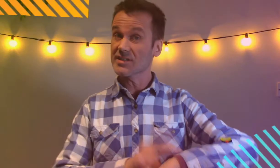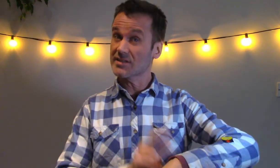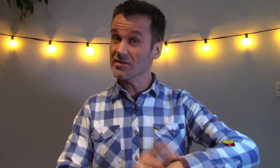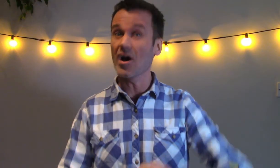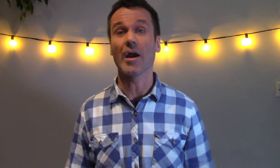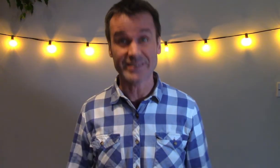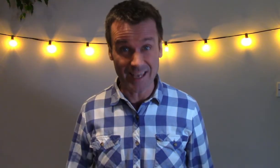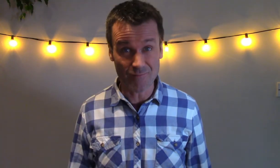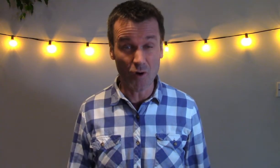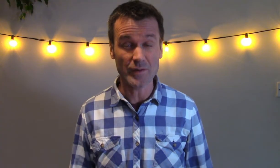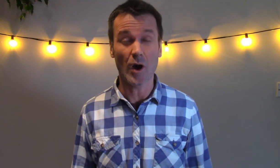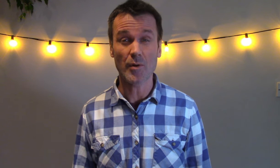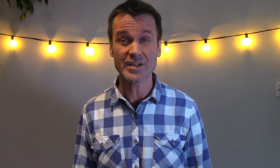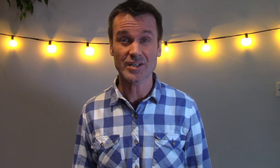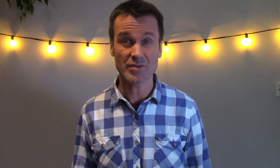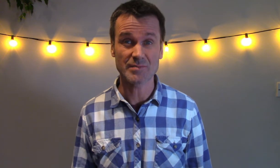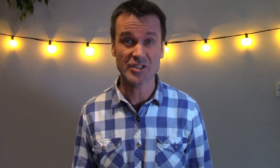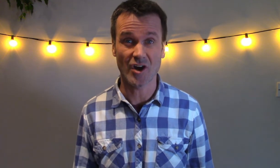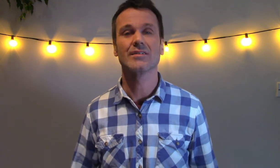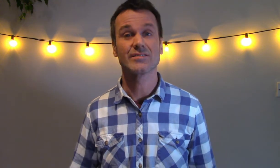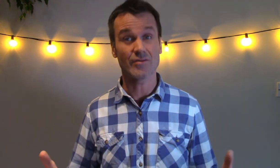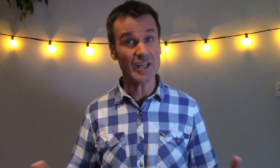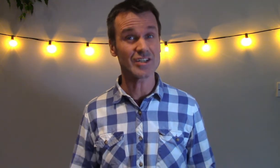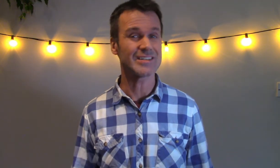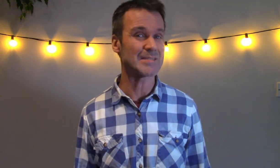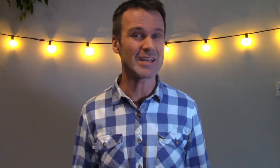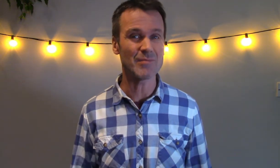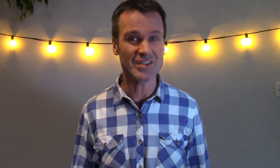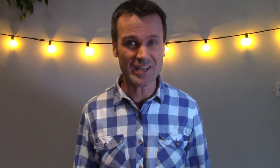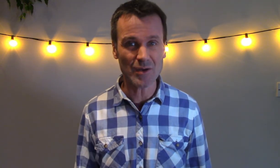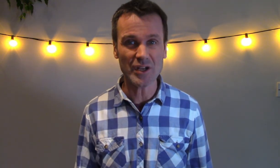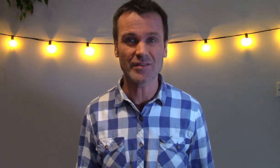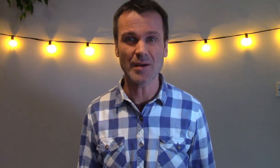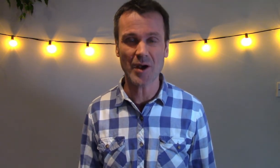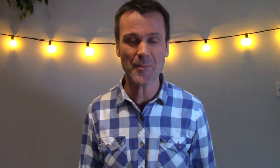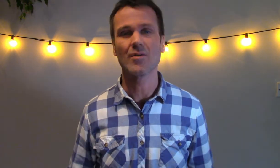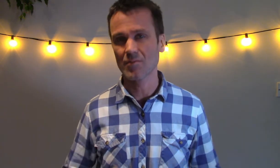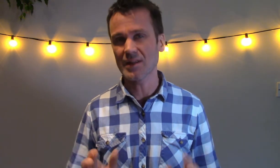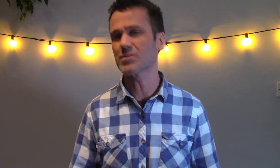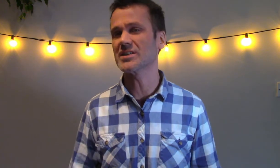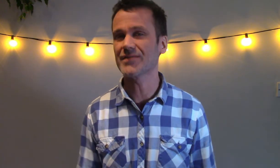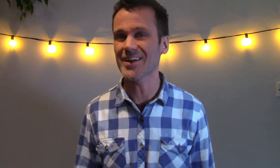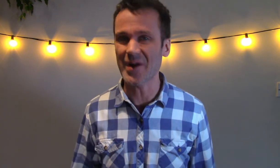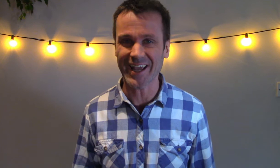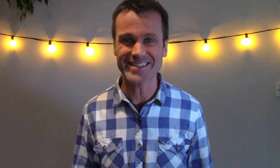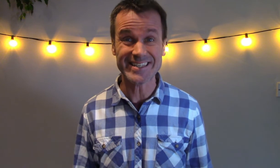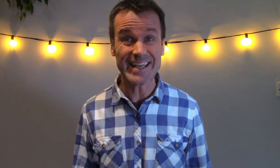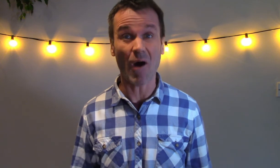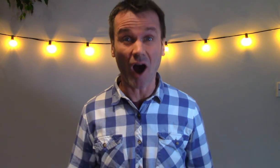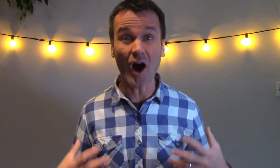Still time to get involved with Operation Christmas Child. Donations need to be in by the second week of November. Let's watch this video again to see how our